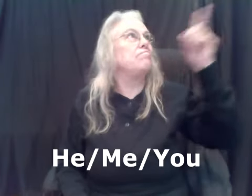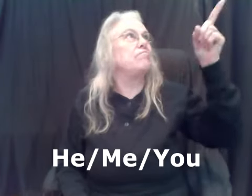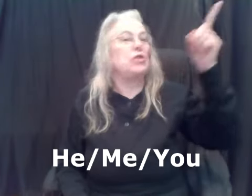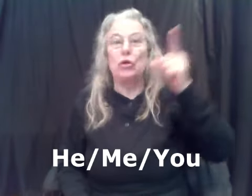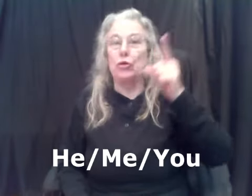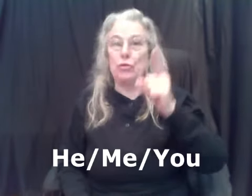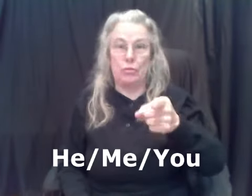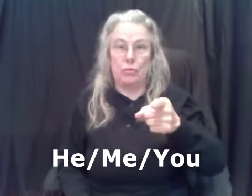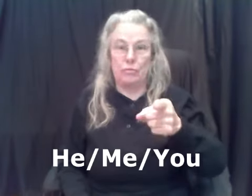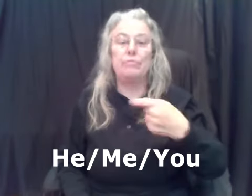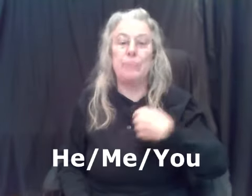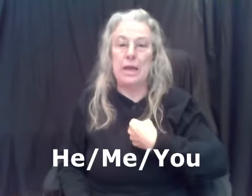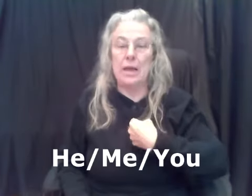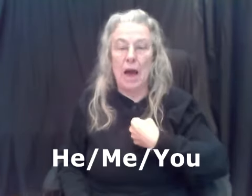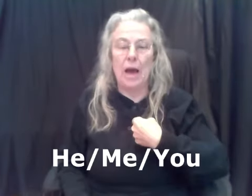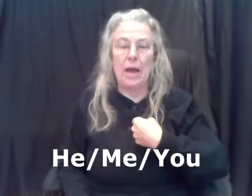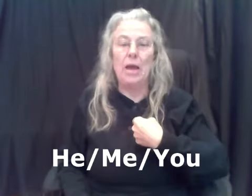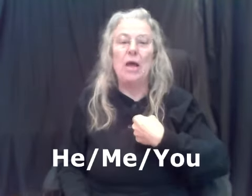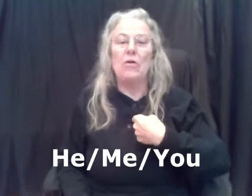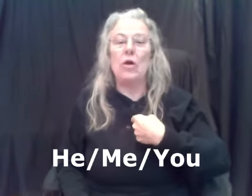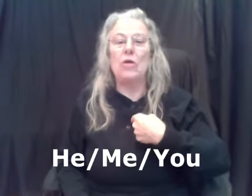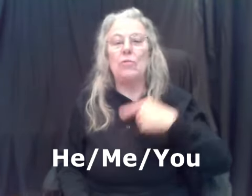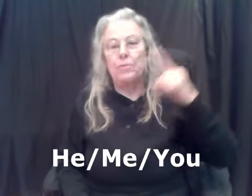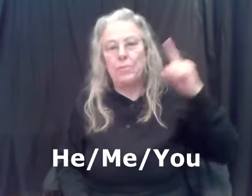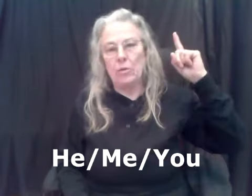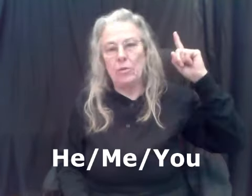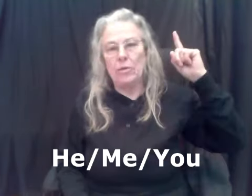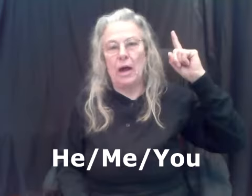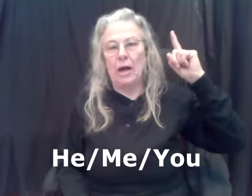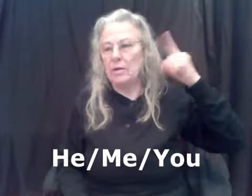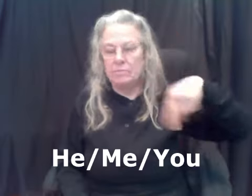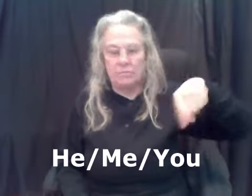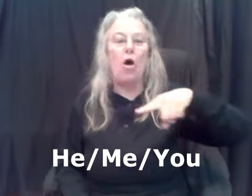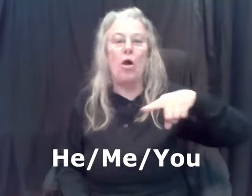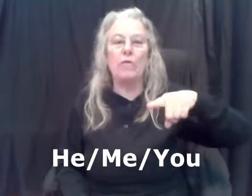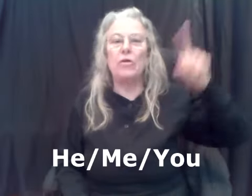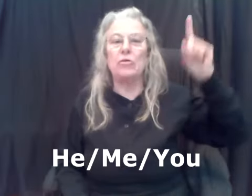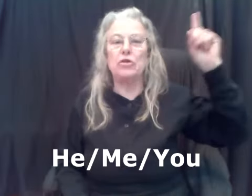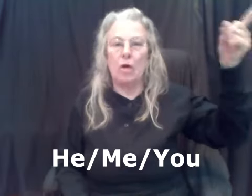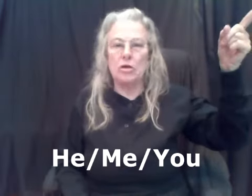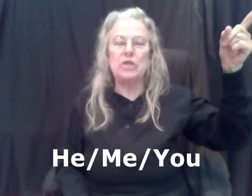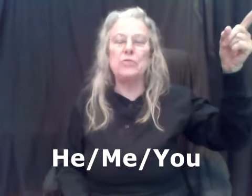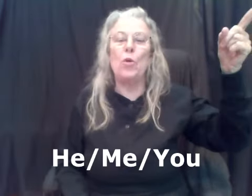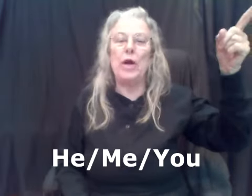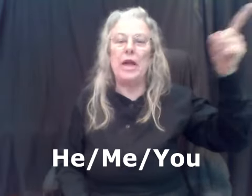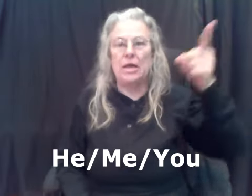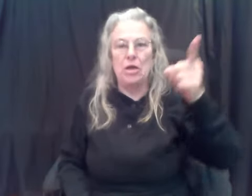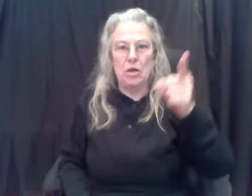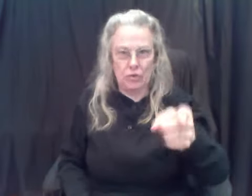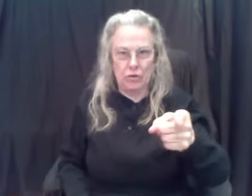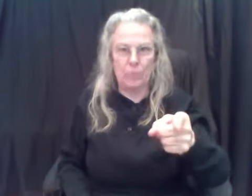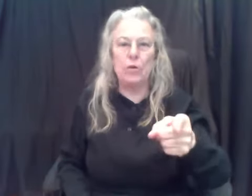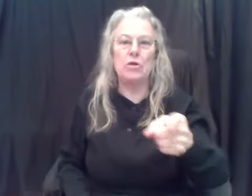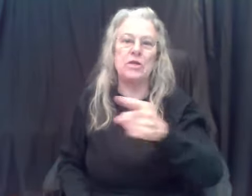you me I both or all of those you are just pointing to the person that